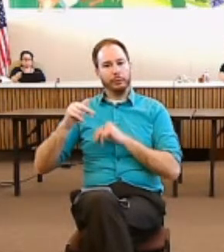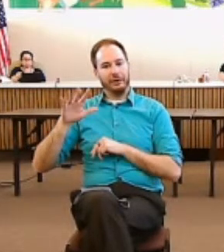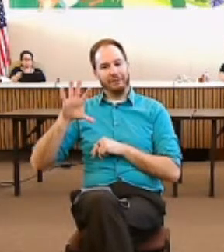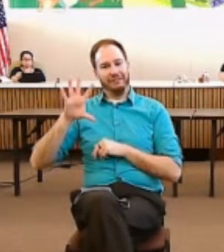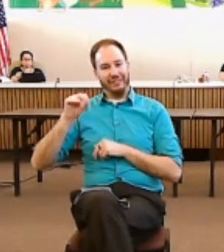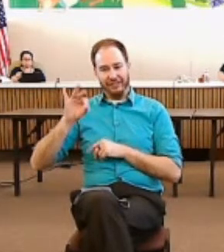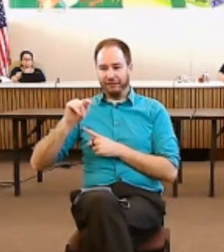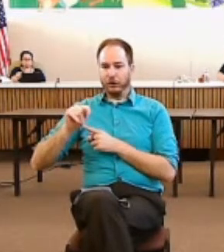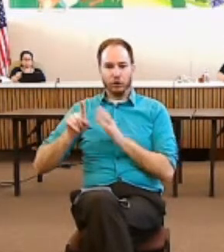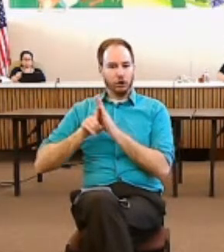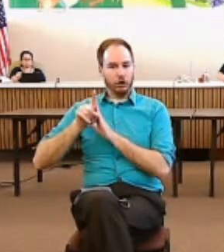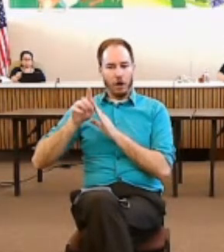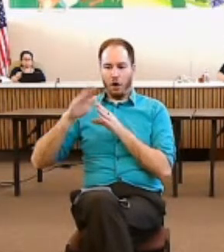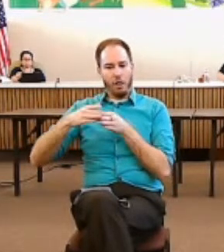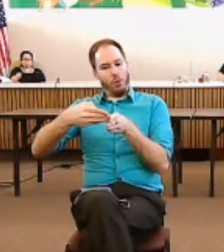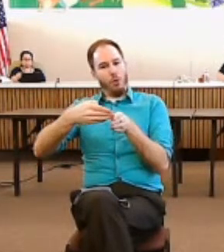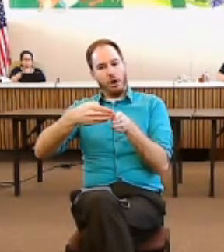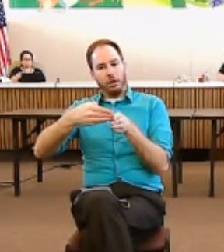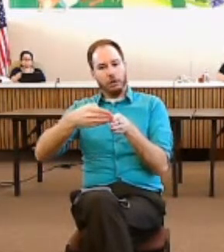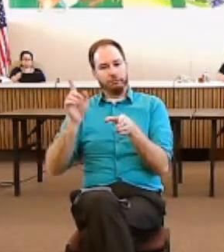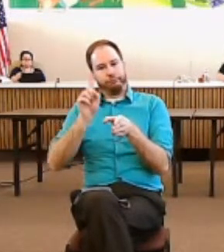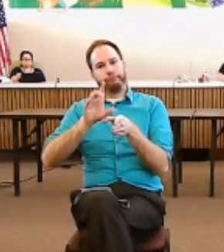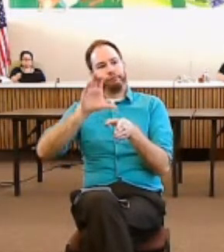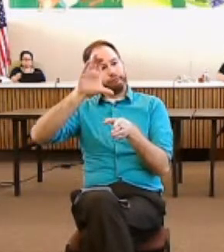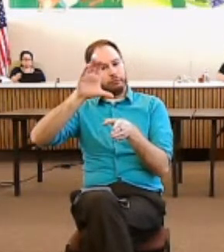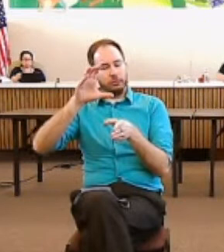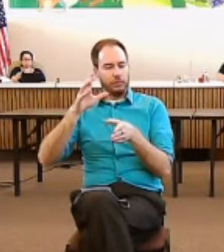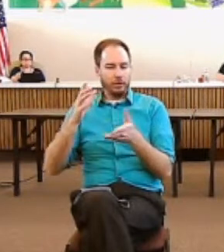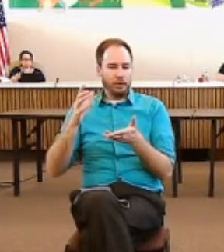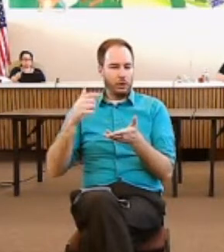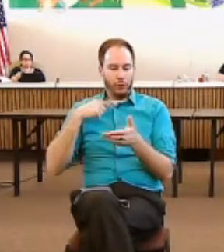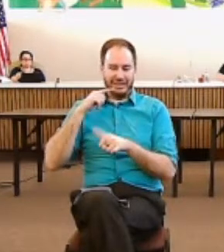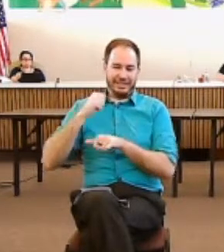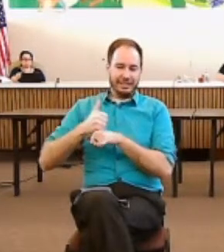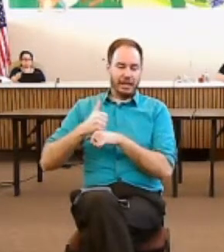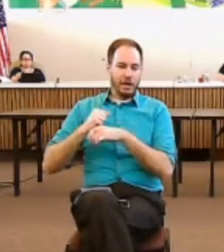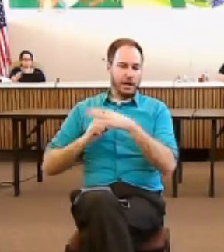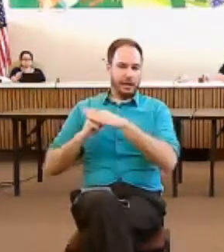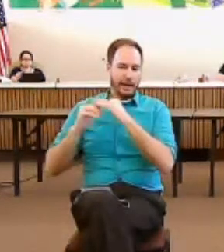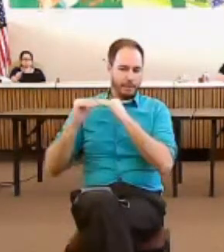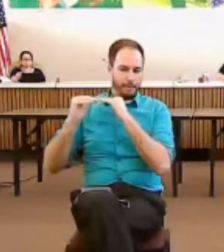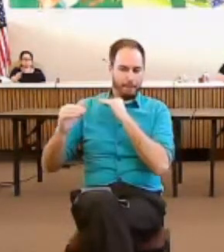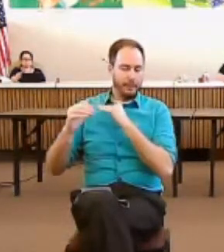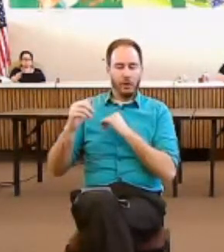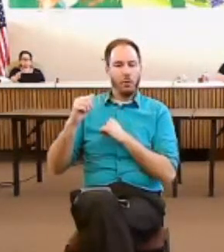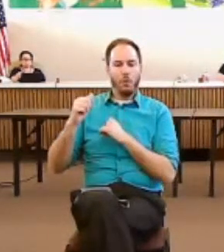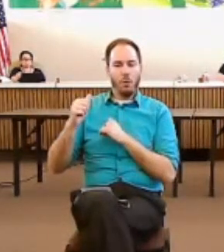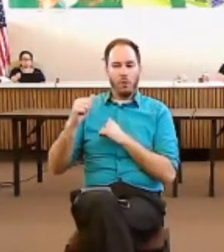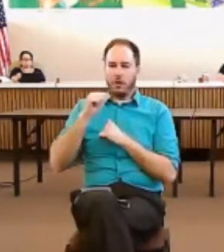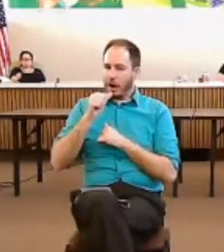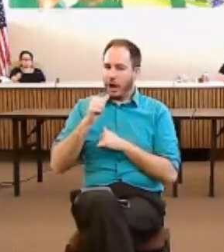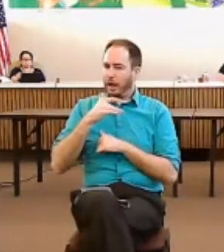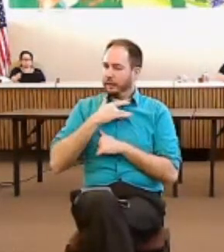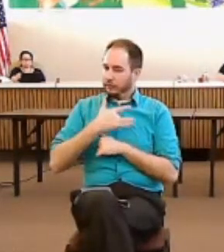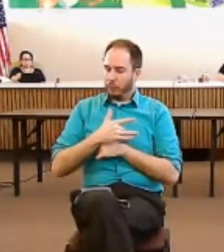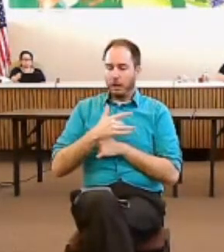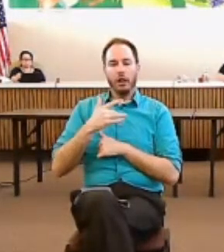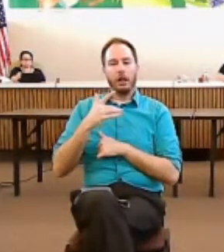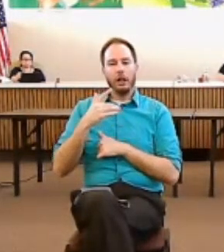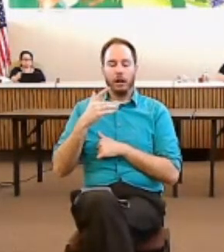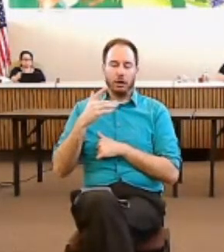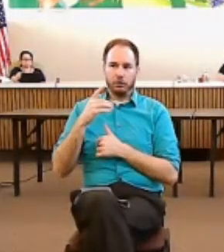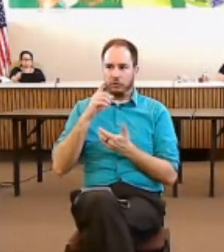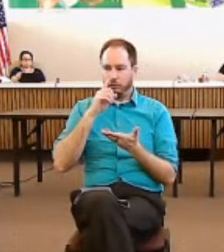tall building right here at the corner. So that's why we're putting this kind of cap on it. It's not normal. In